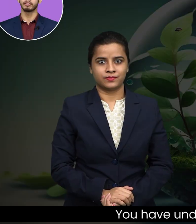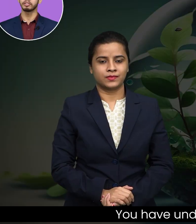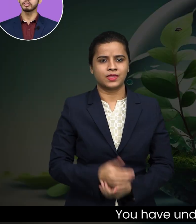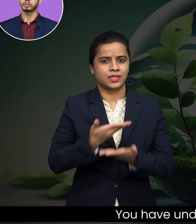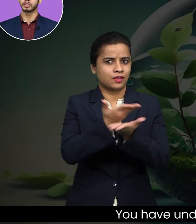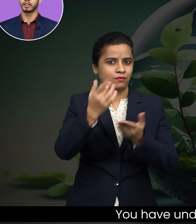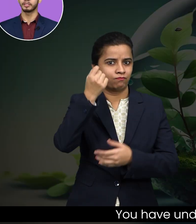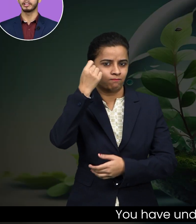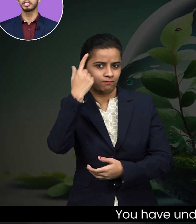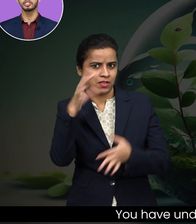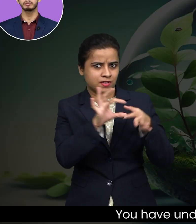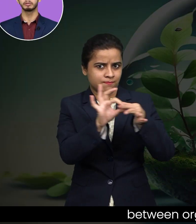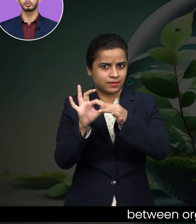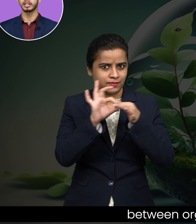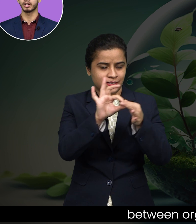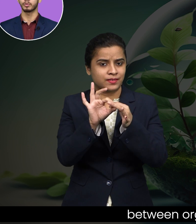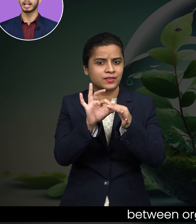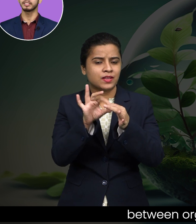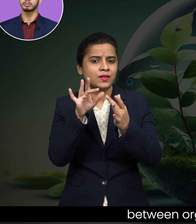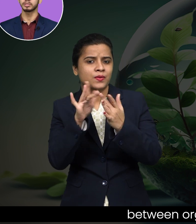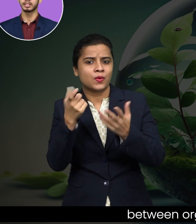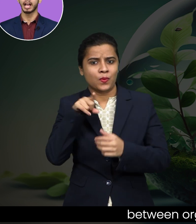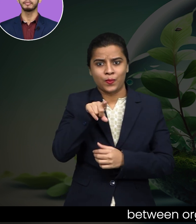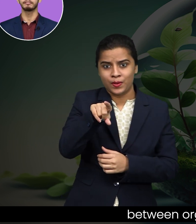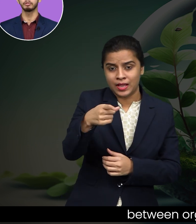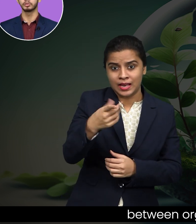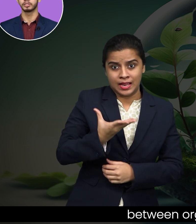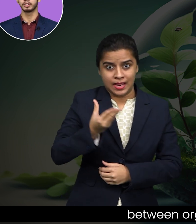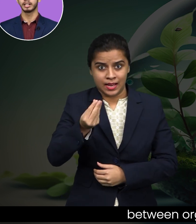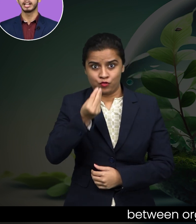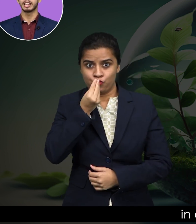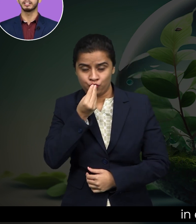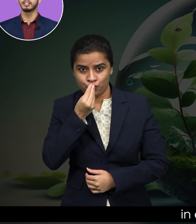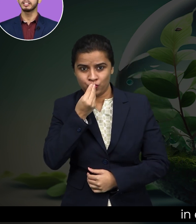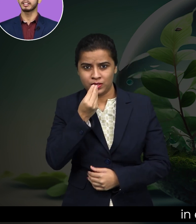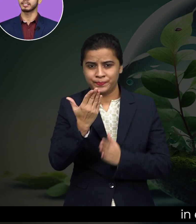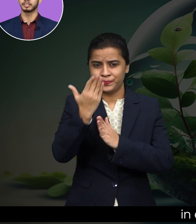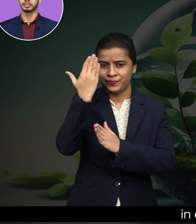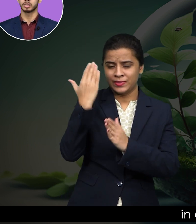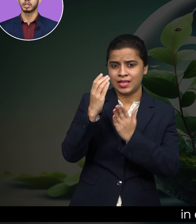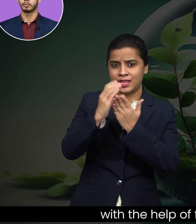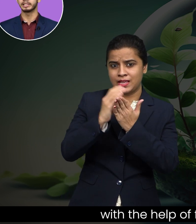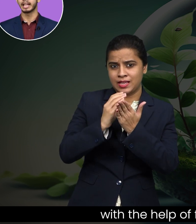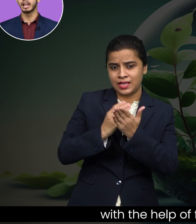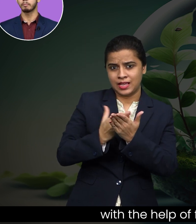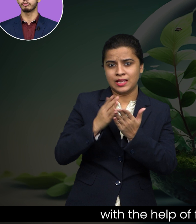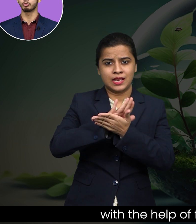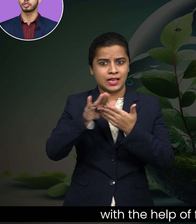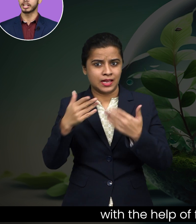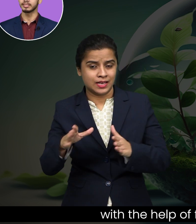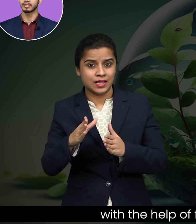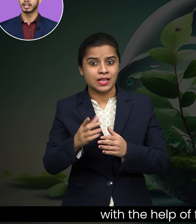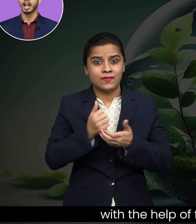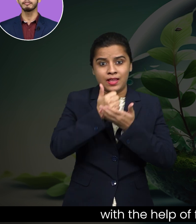You have understood the relationships between organisms and their food in earlier classes with the help of